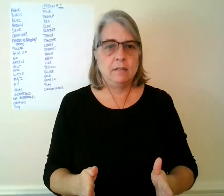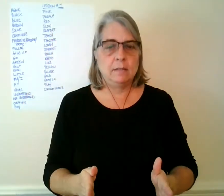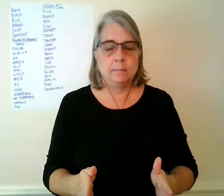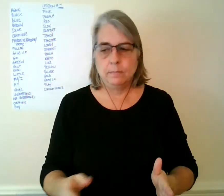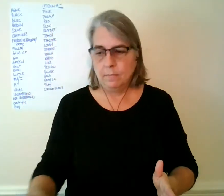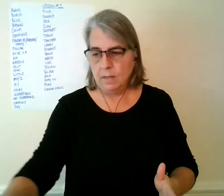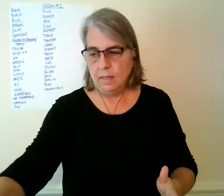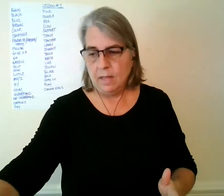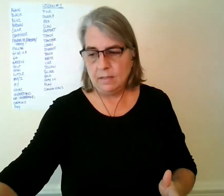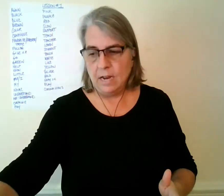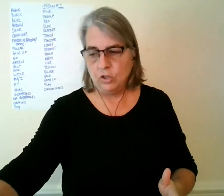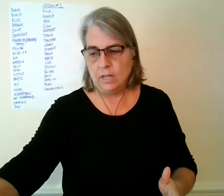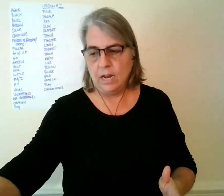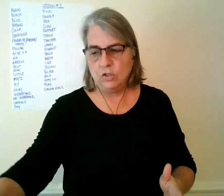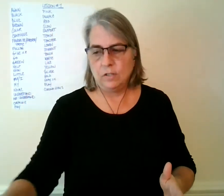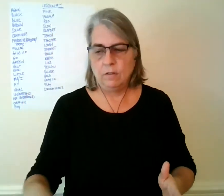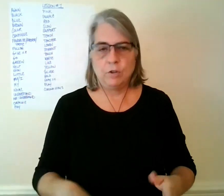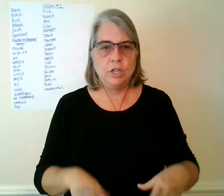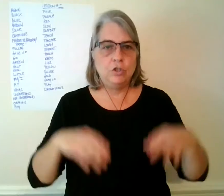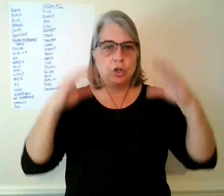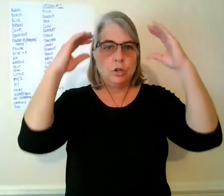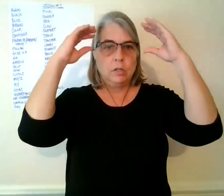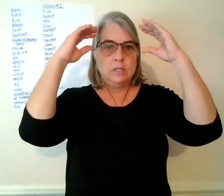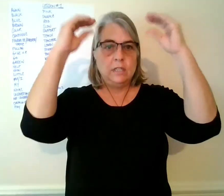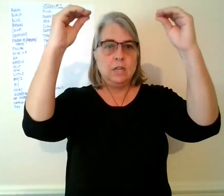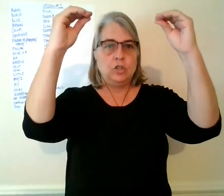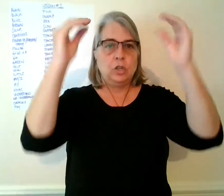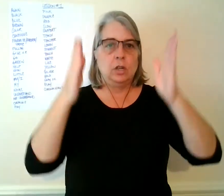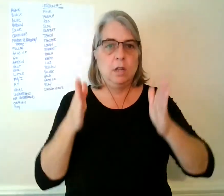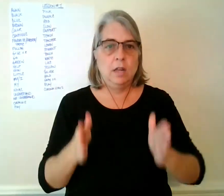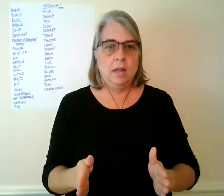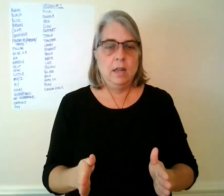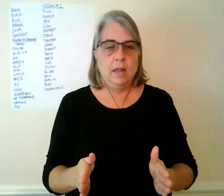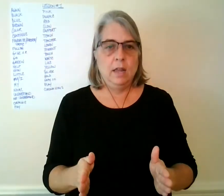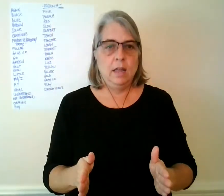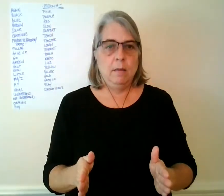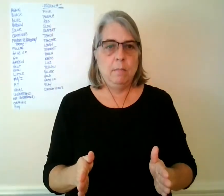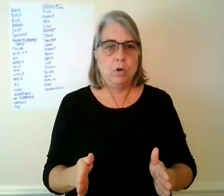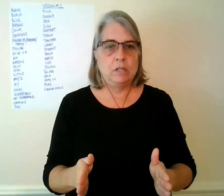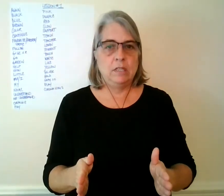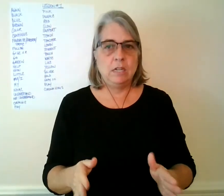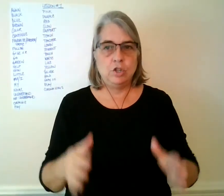this, that's agent, the agent sign for teacher. Teach, person,